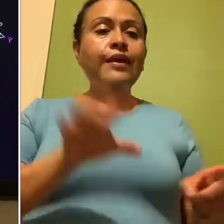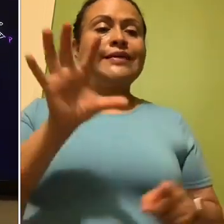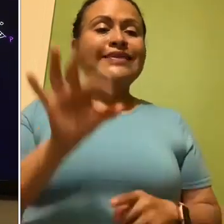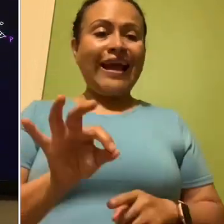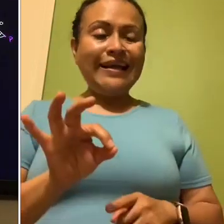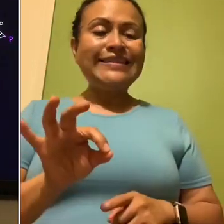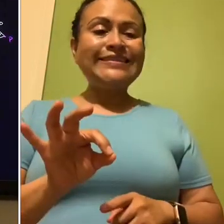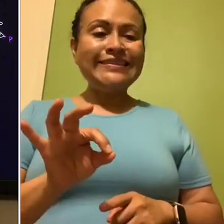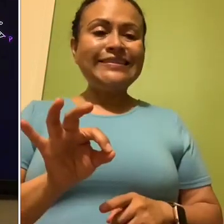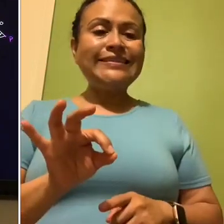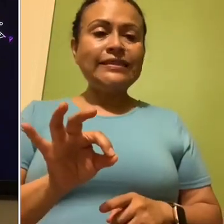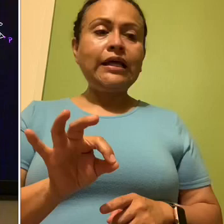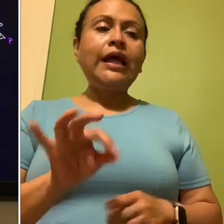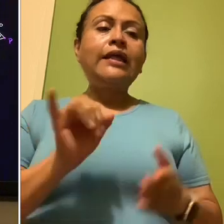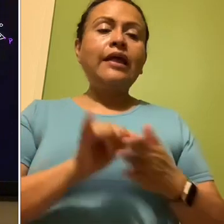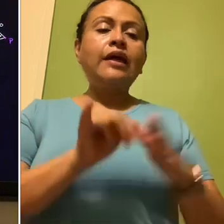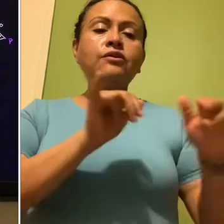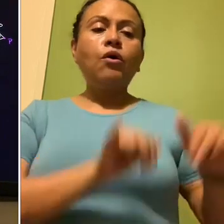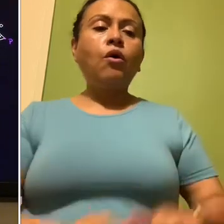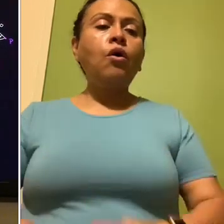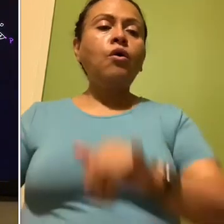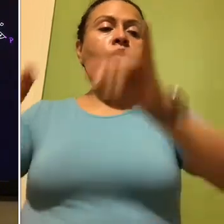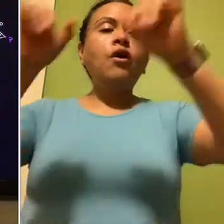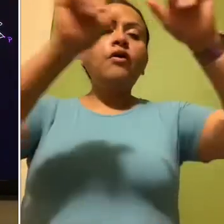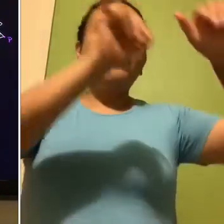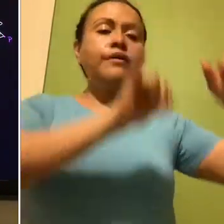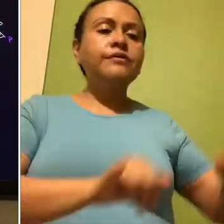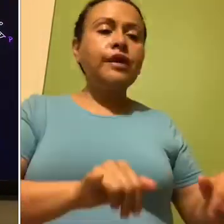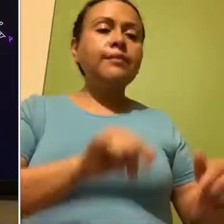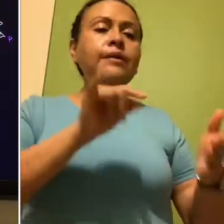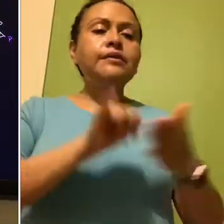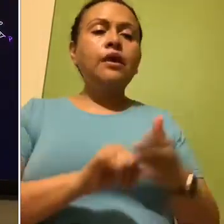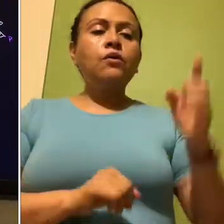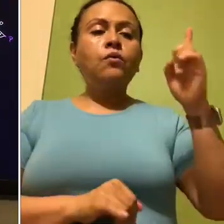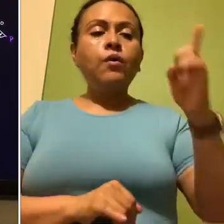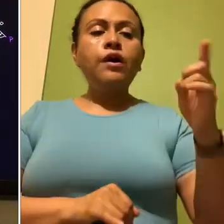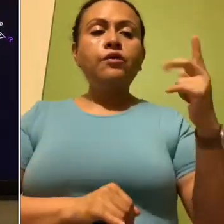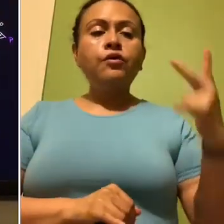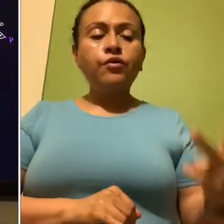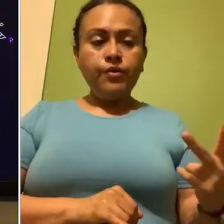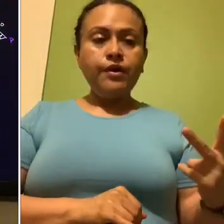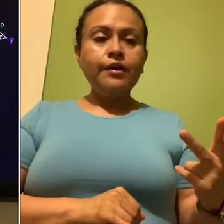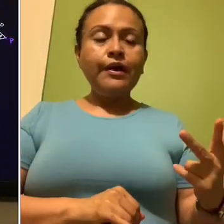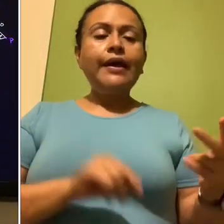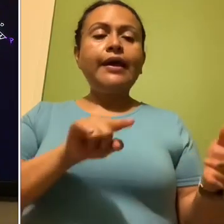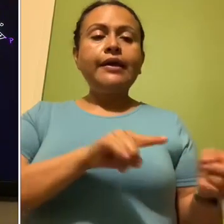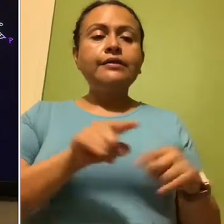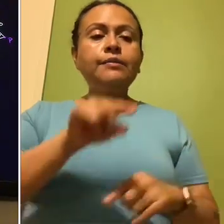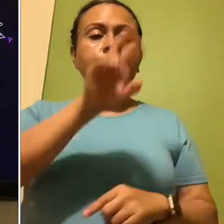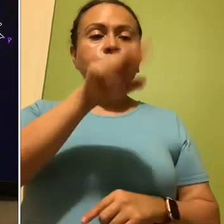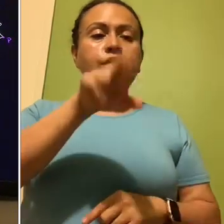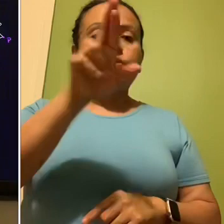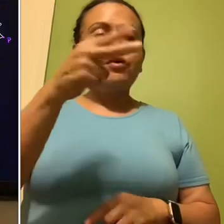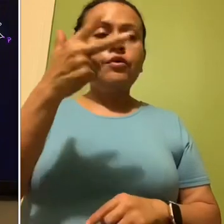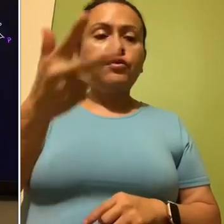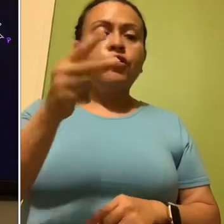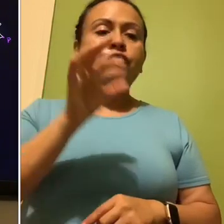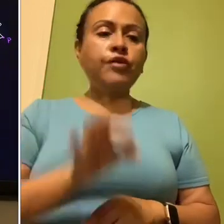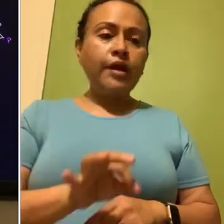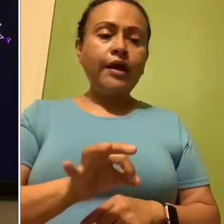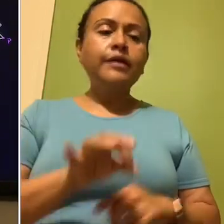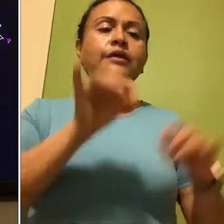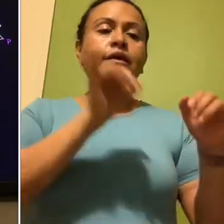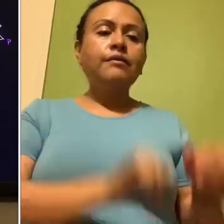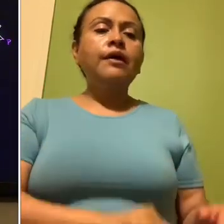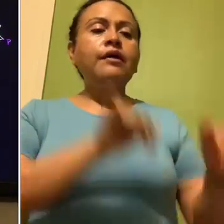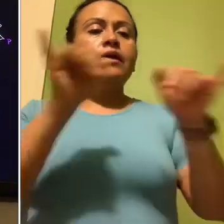3 times 3 is 9. So these actually are all the same. This is actually saying this is 1 over 3 root 3, which is the same thing as square root of 3 over 9,